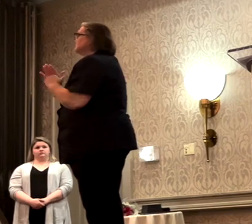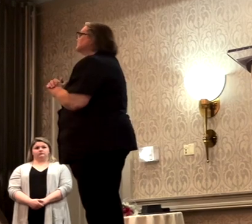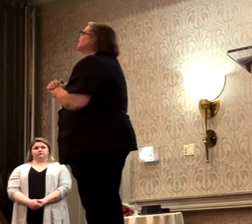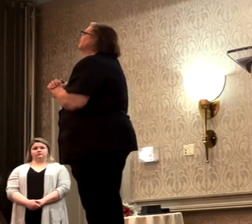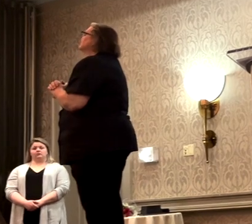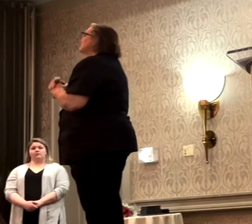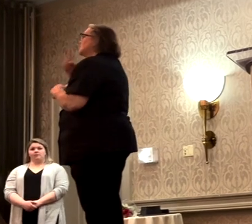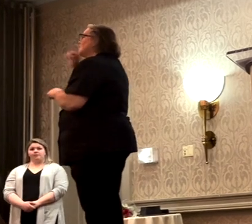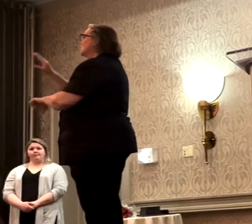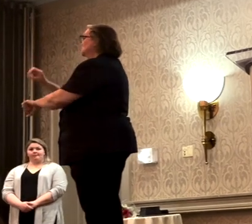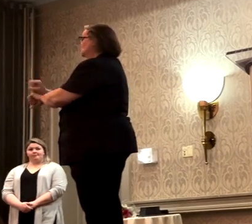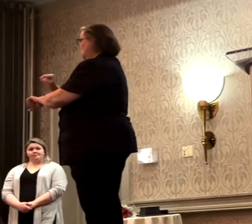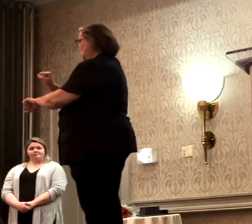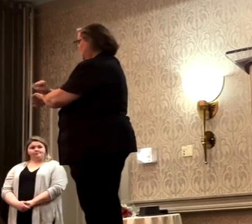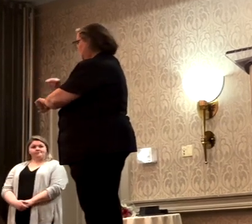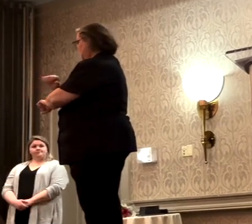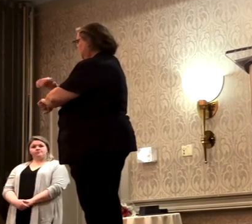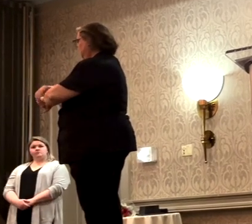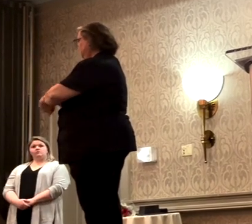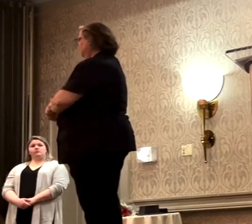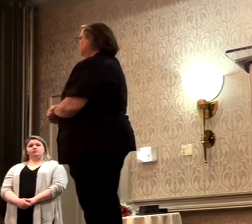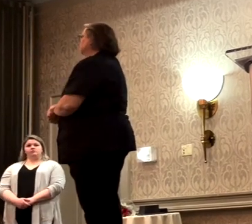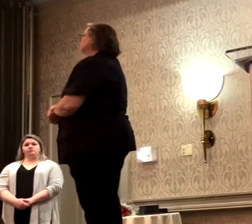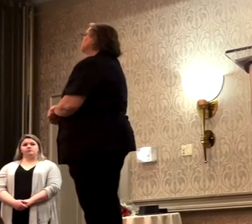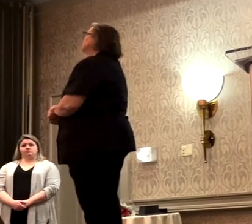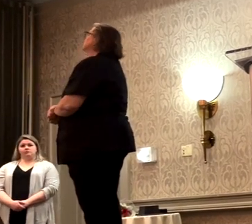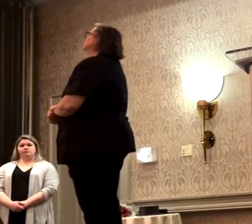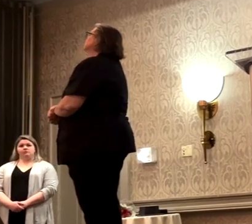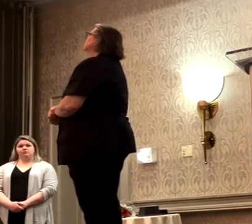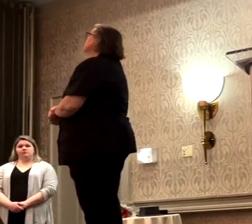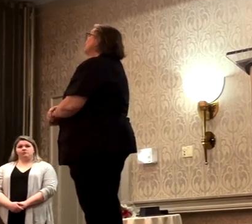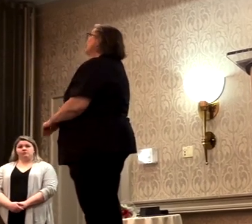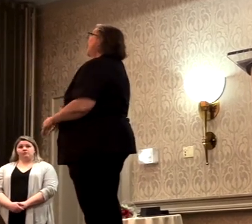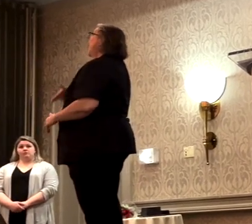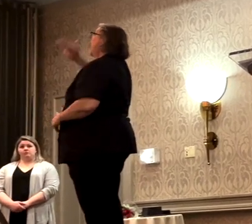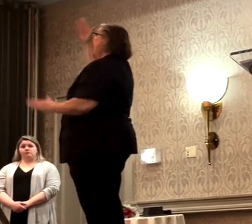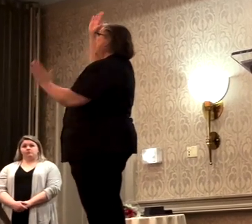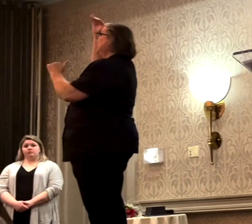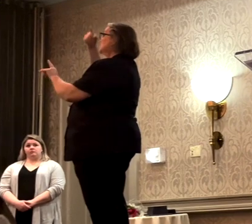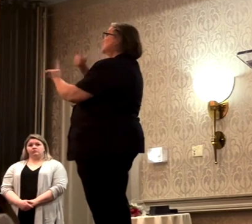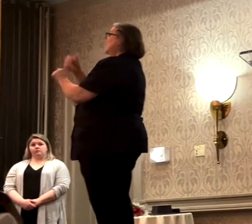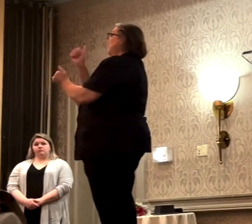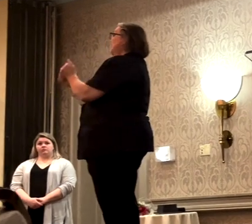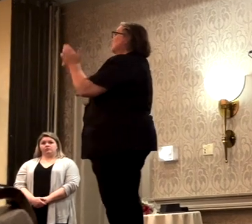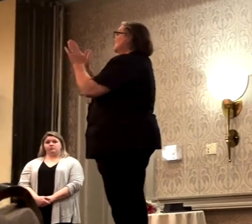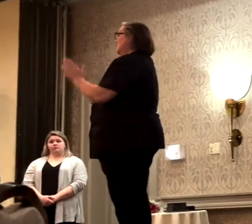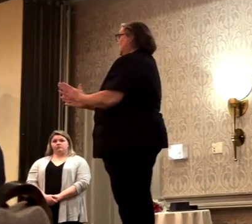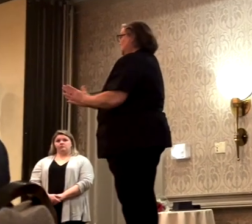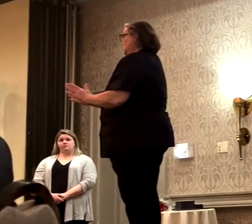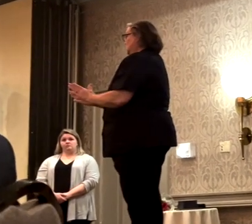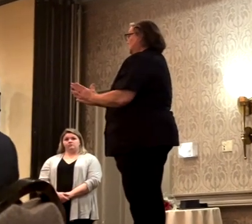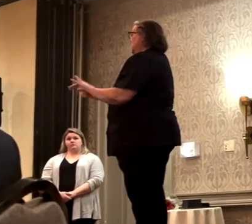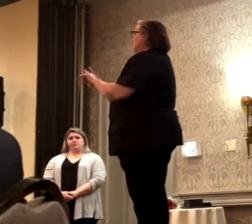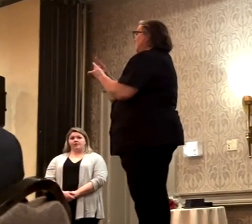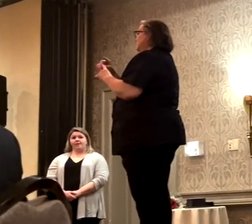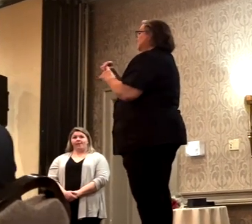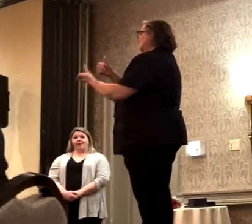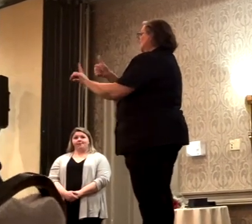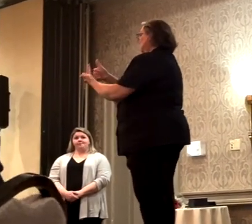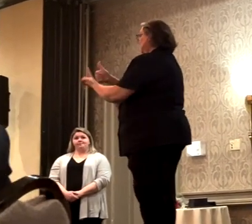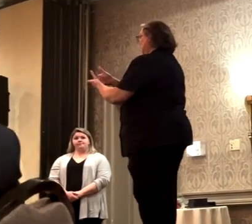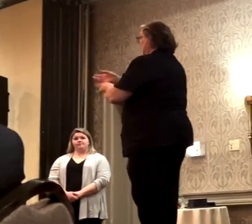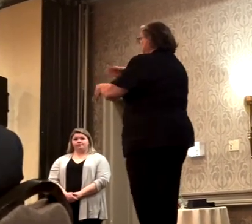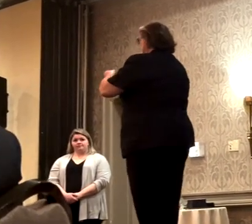for the task at hand, and that she had high expectations from everyone, but especially